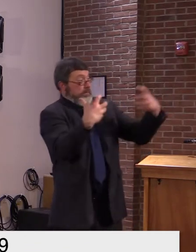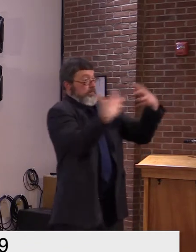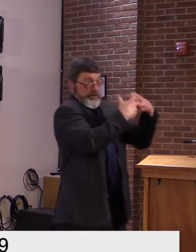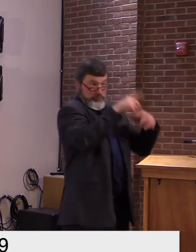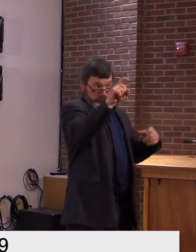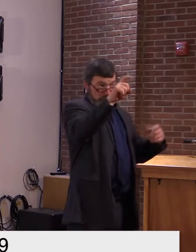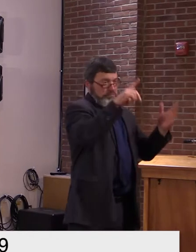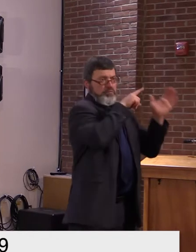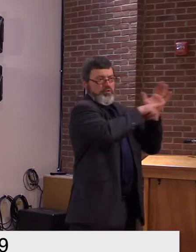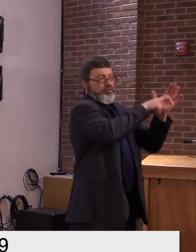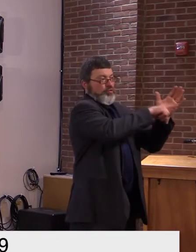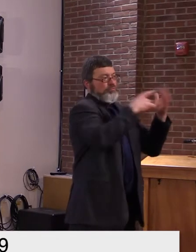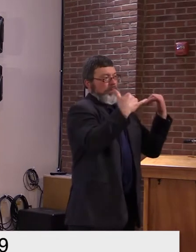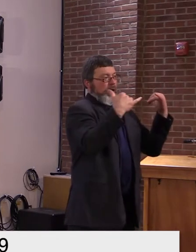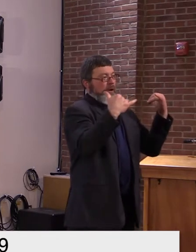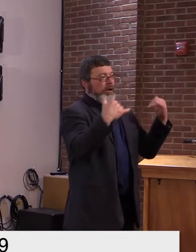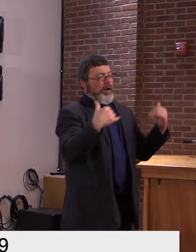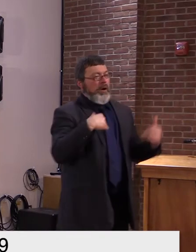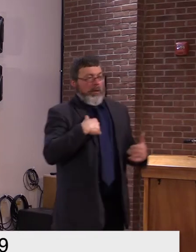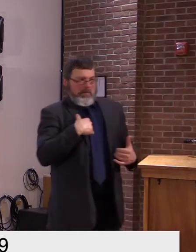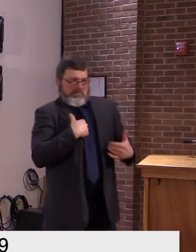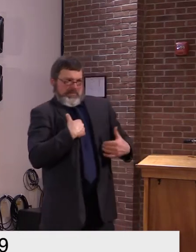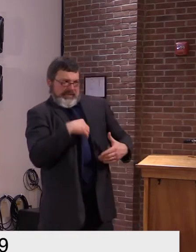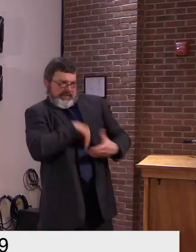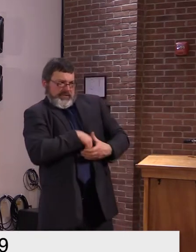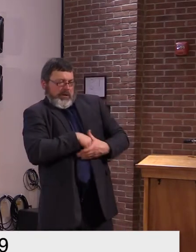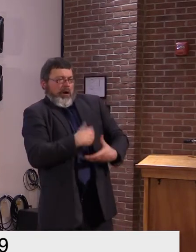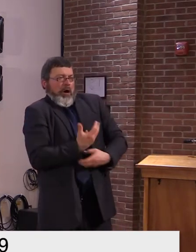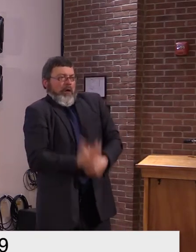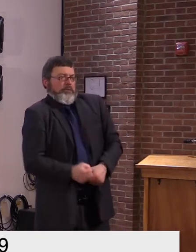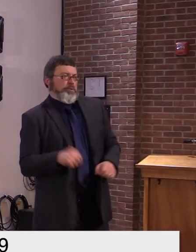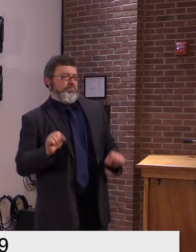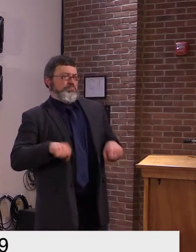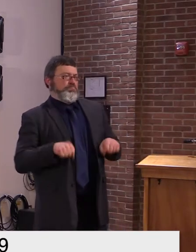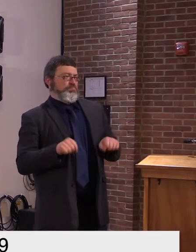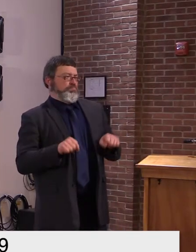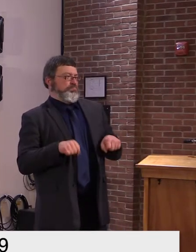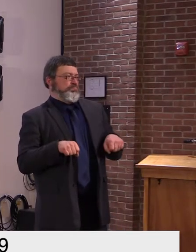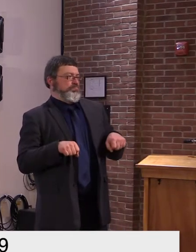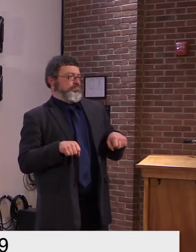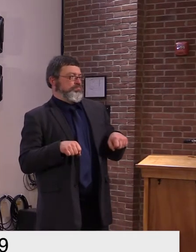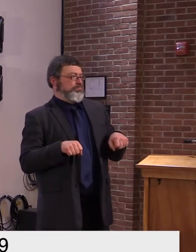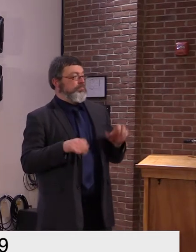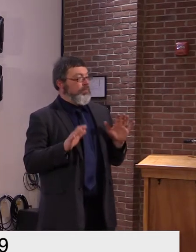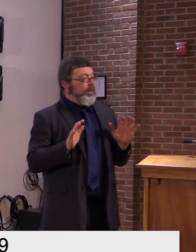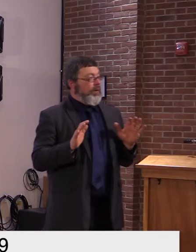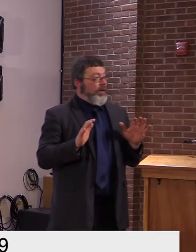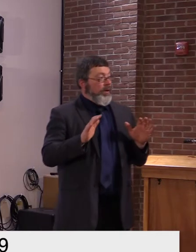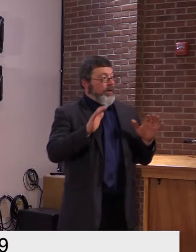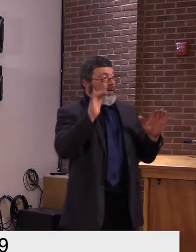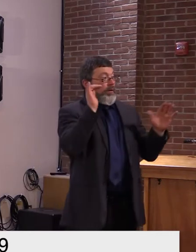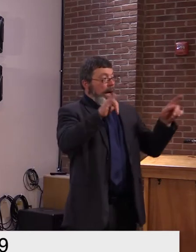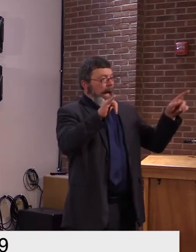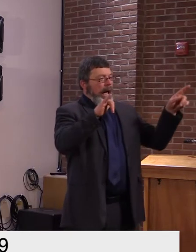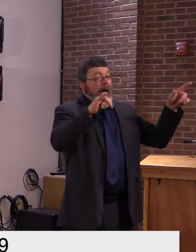believe that it would not be. This process of mutation is not unusual in the virus